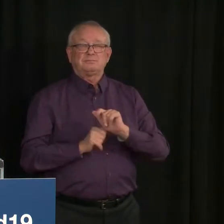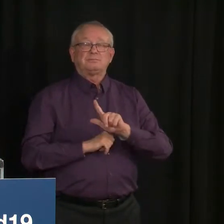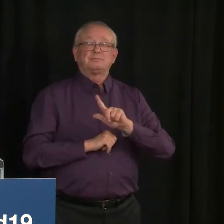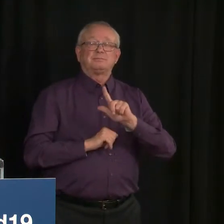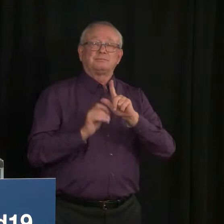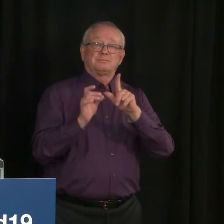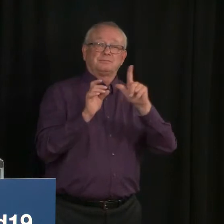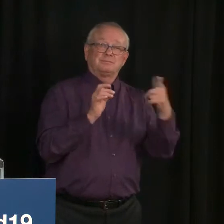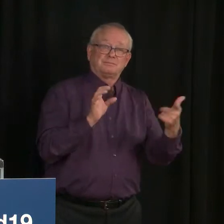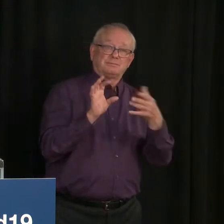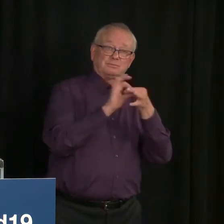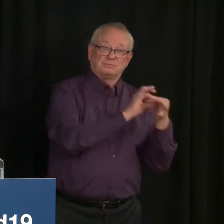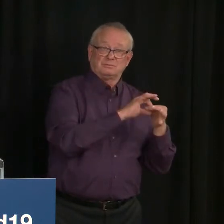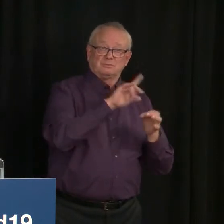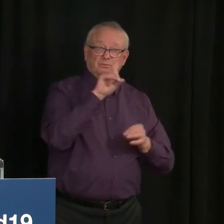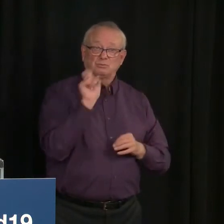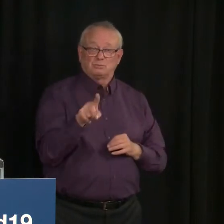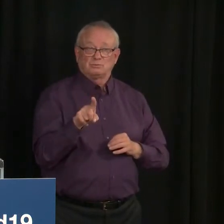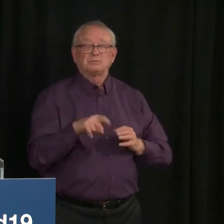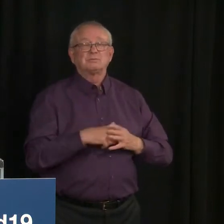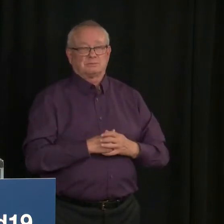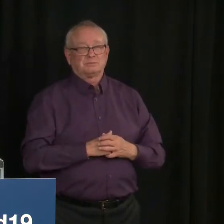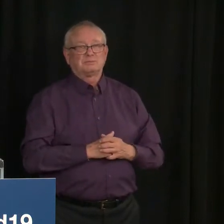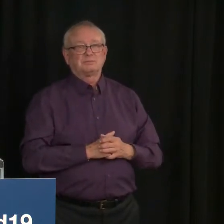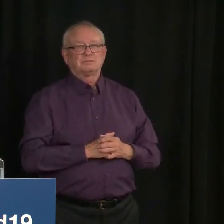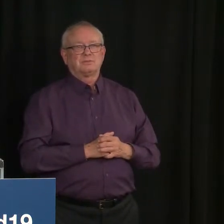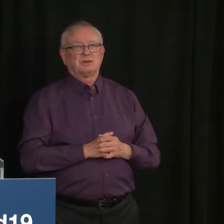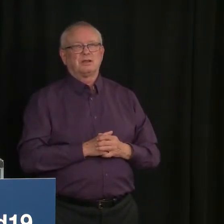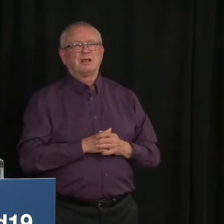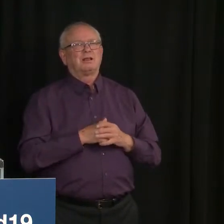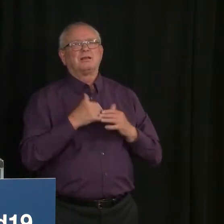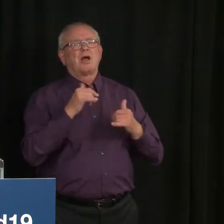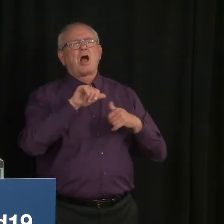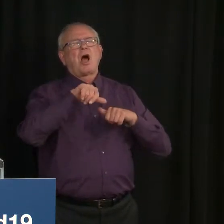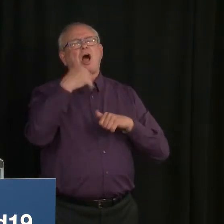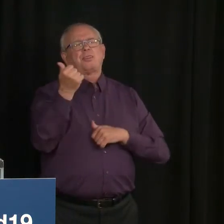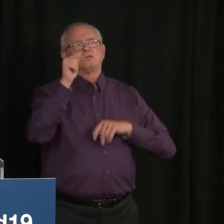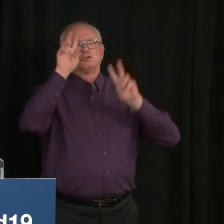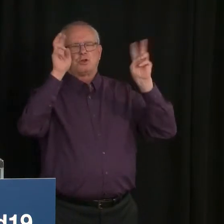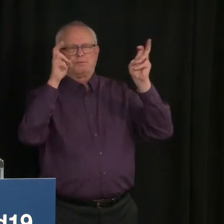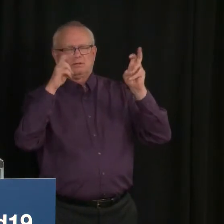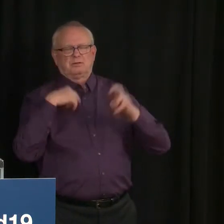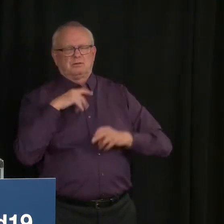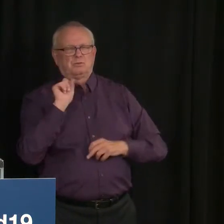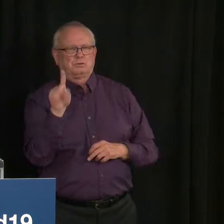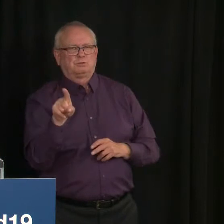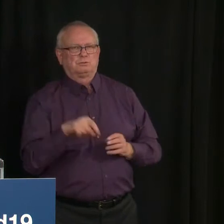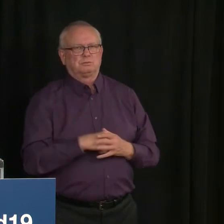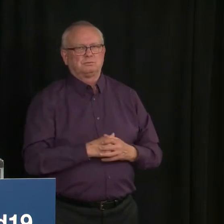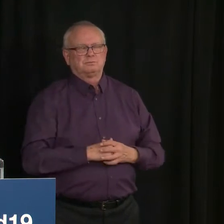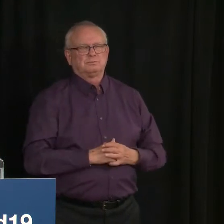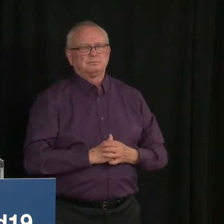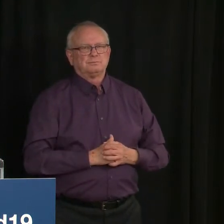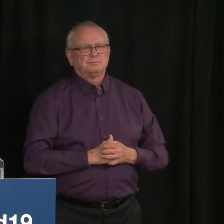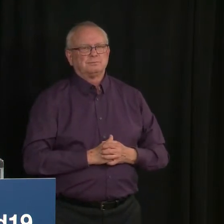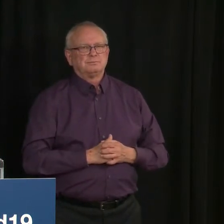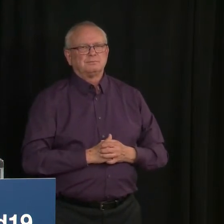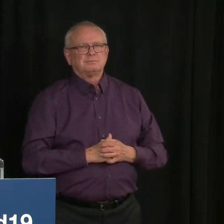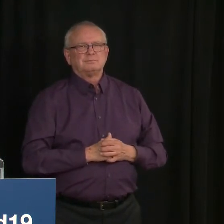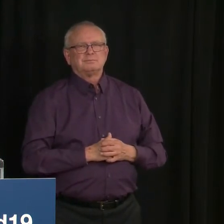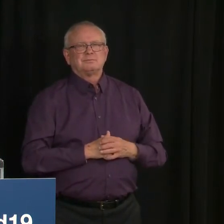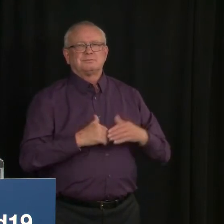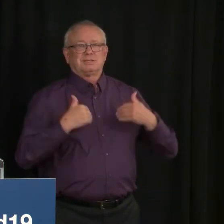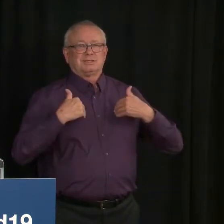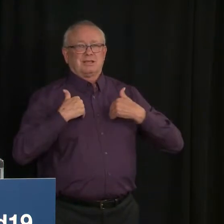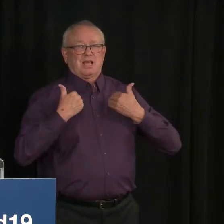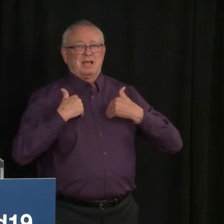Yes, there is. A little bit of a different topic. About 50% of younger Albertans between the ages of 12 to